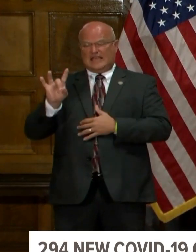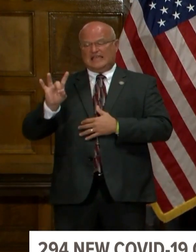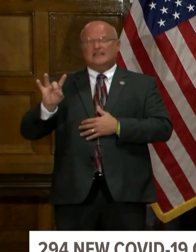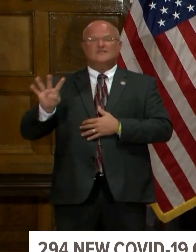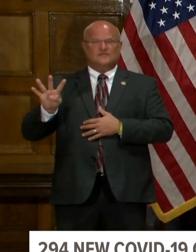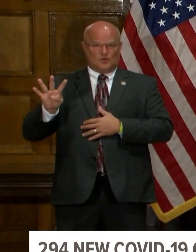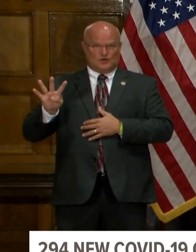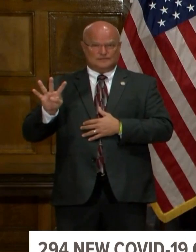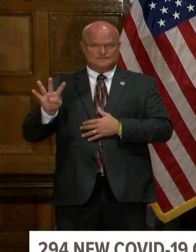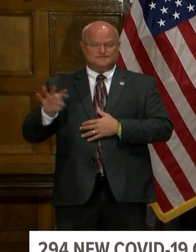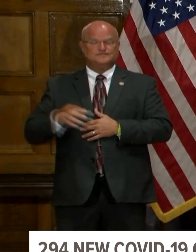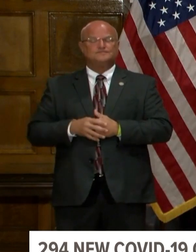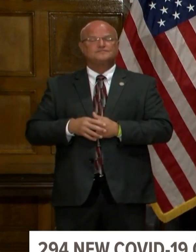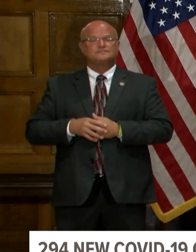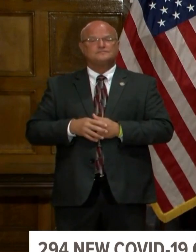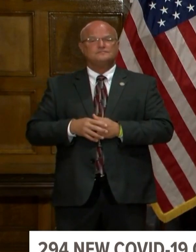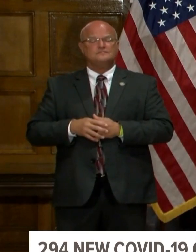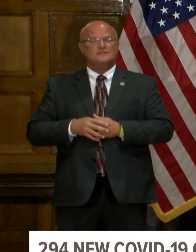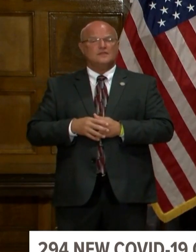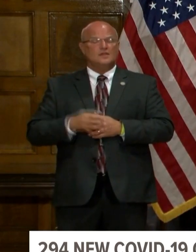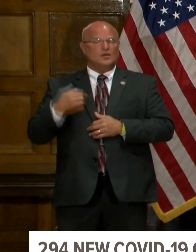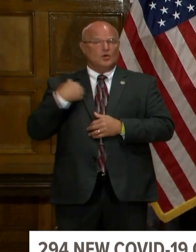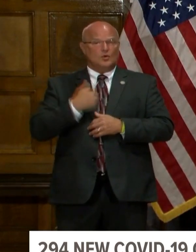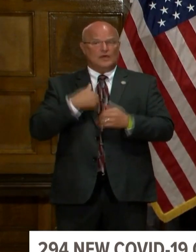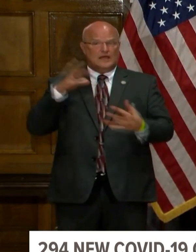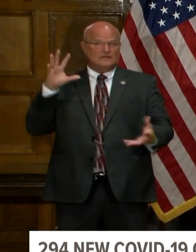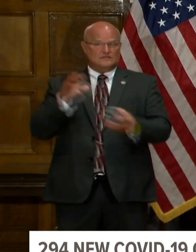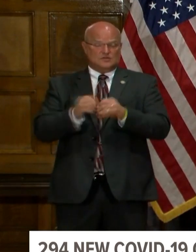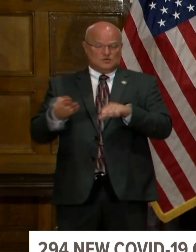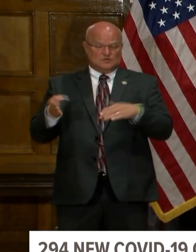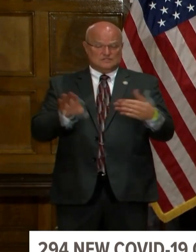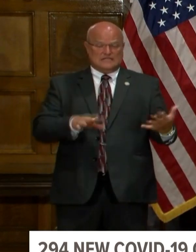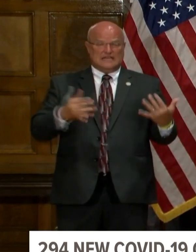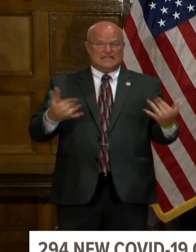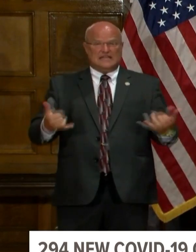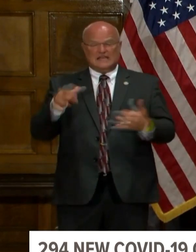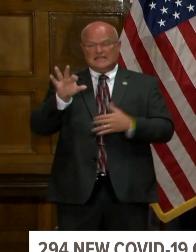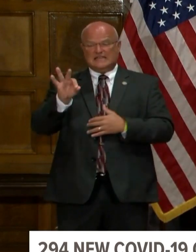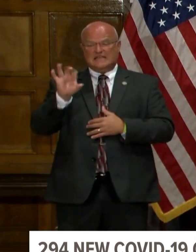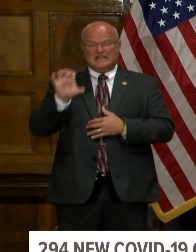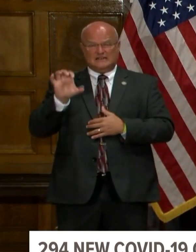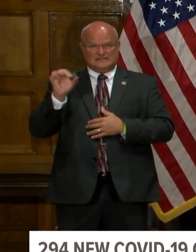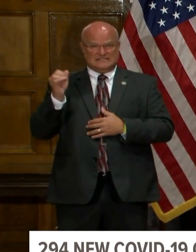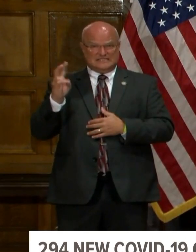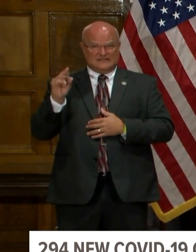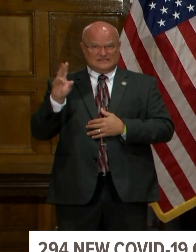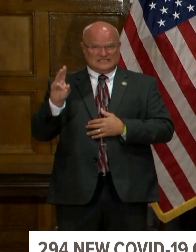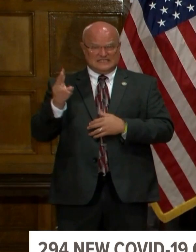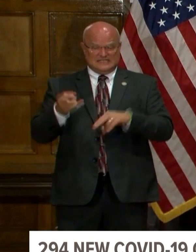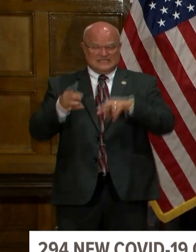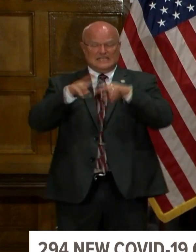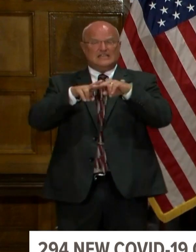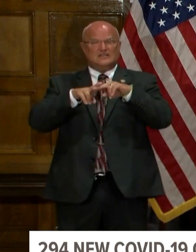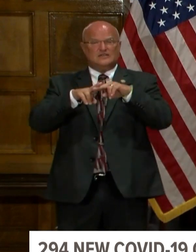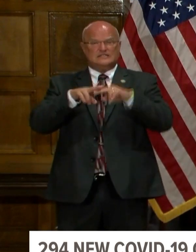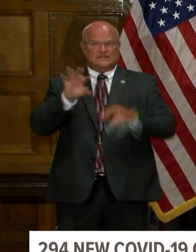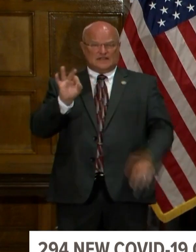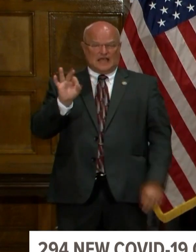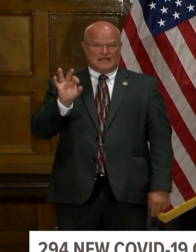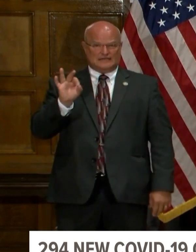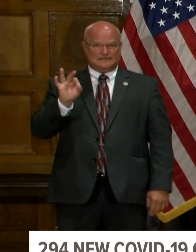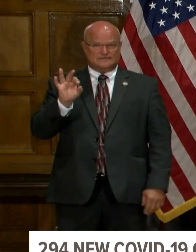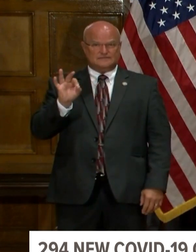84. As mentioned, we have a total deaths now of 917. That's an increase of